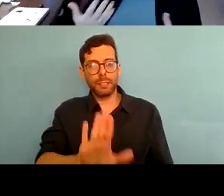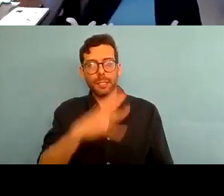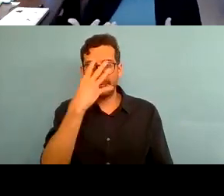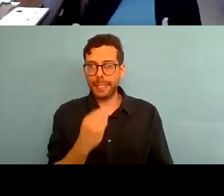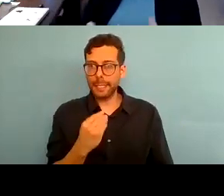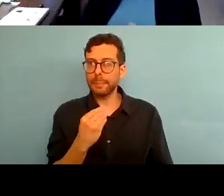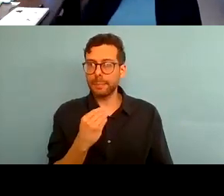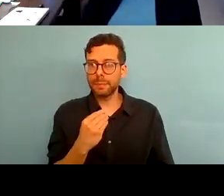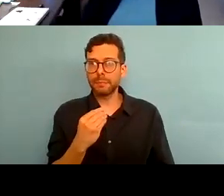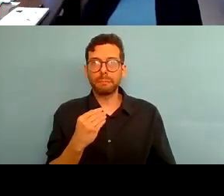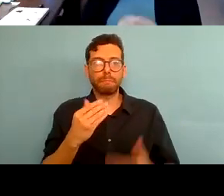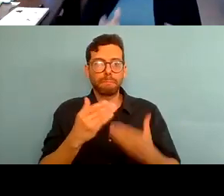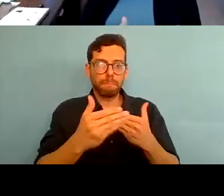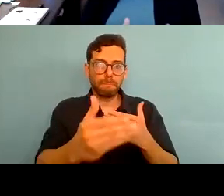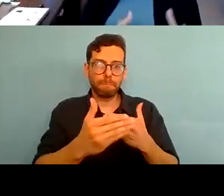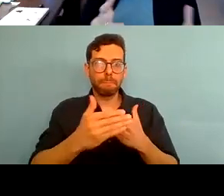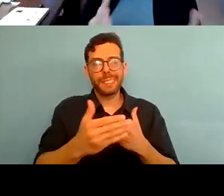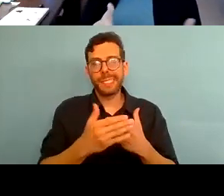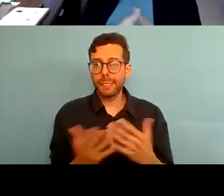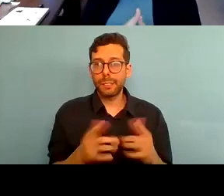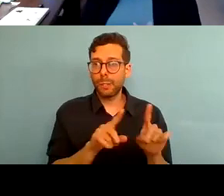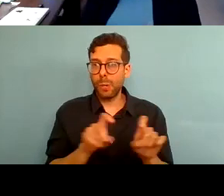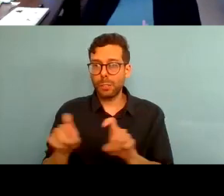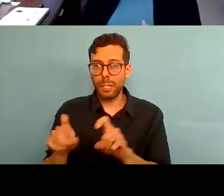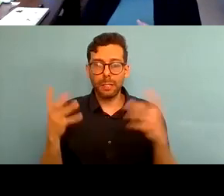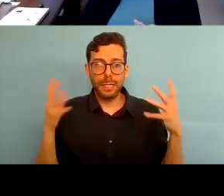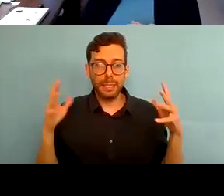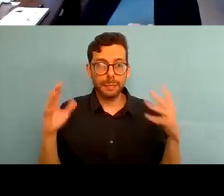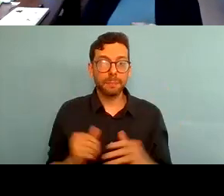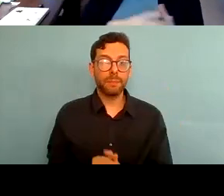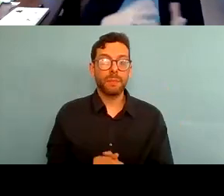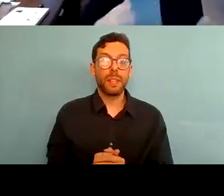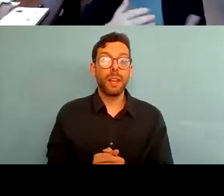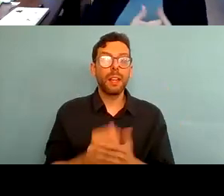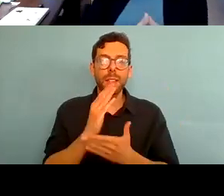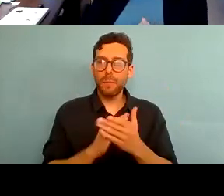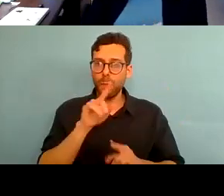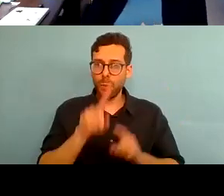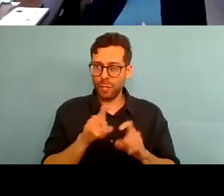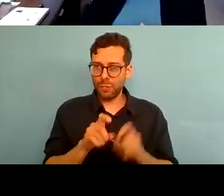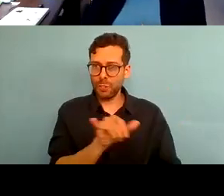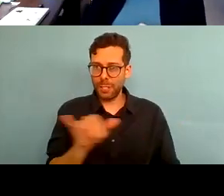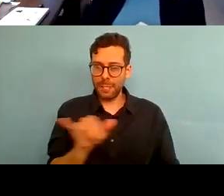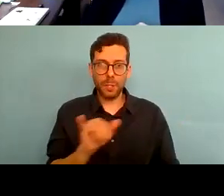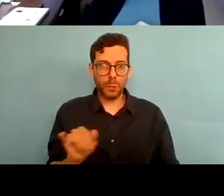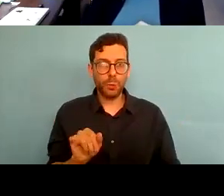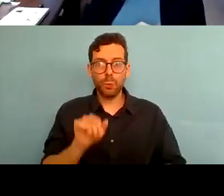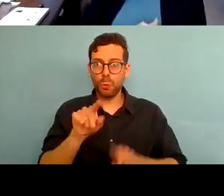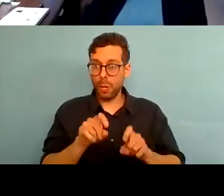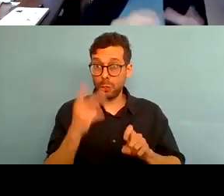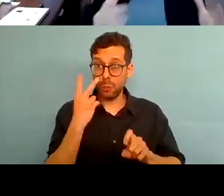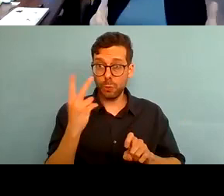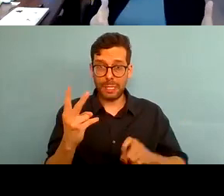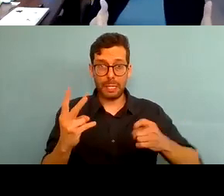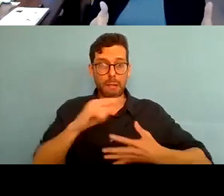parent reported questionnaire. Some of the questions are similar to the ones I've listed here for you, but you can also ask these types of simple questions.